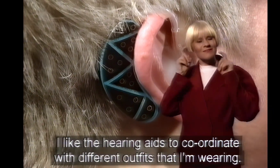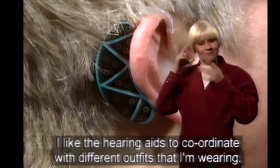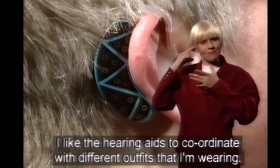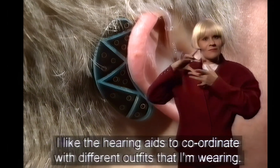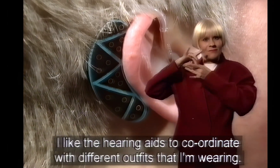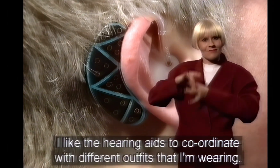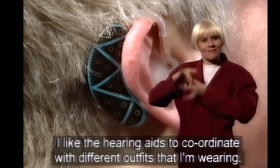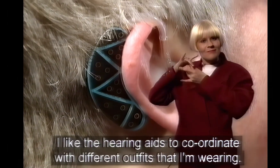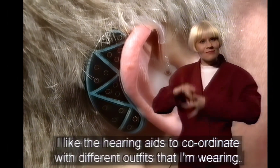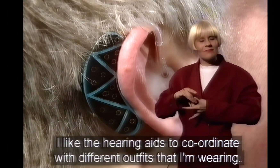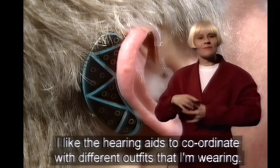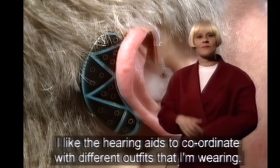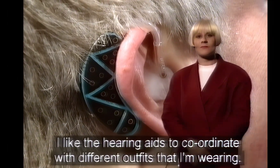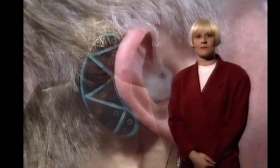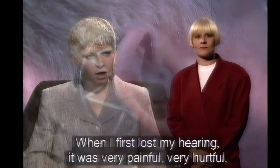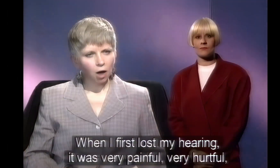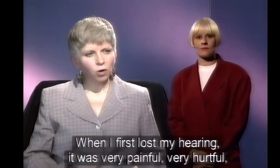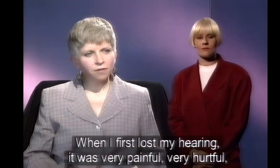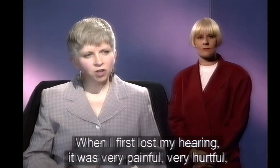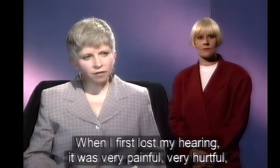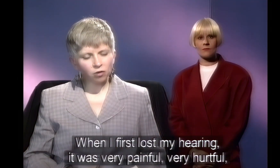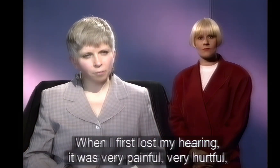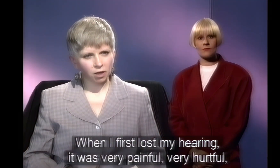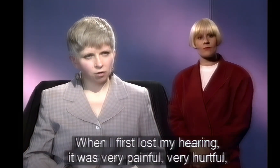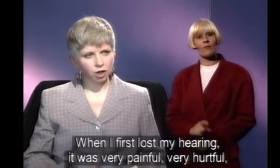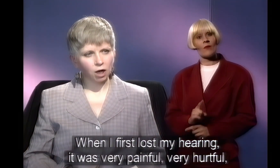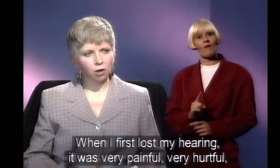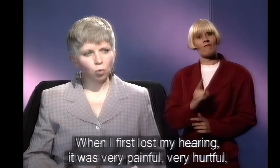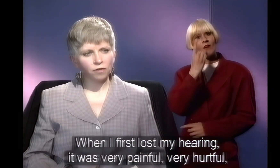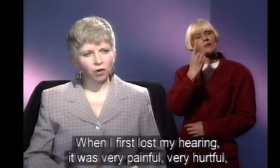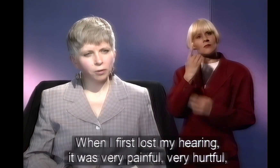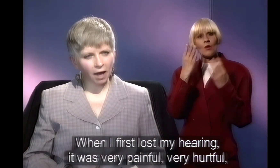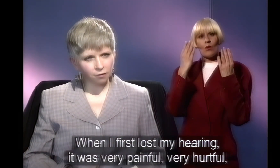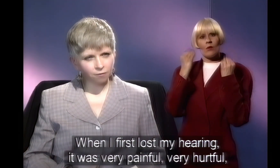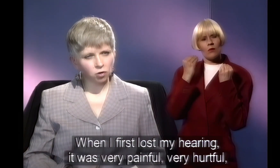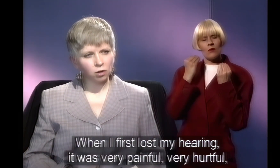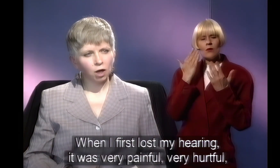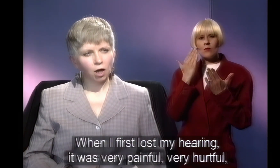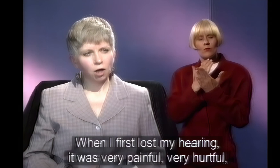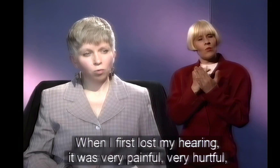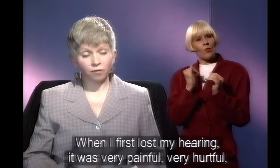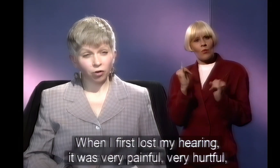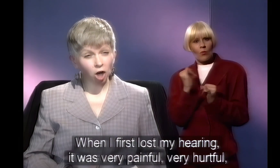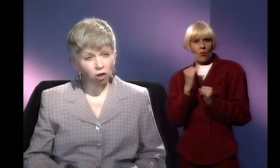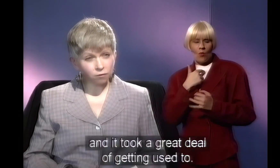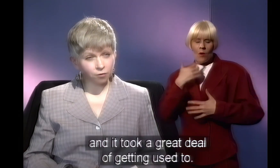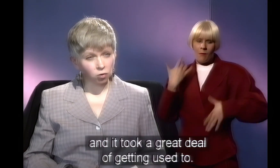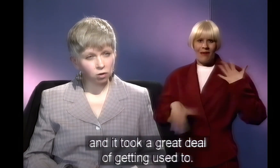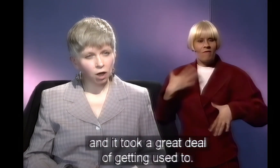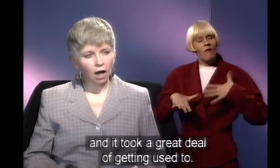that I'm wearing. When I first lost my hearing, it was very painful, it was very hurtful, and it